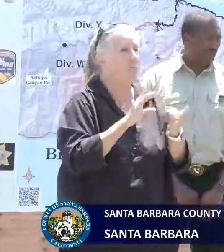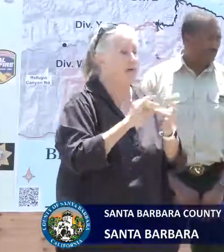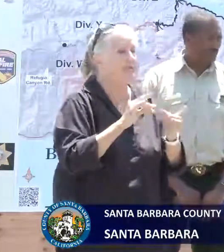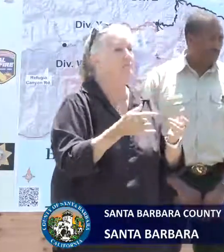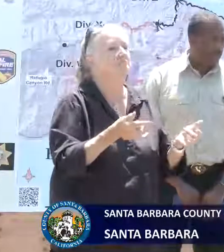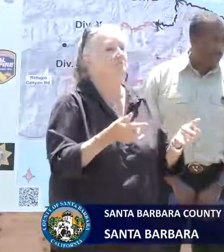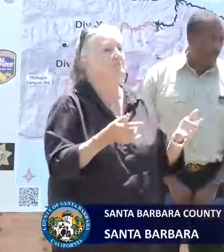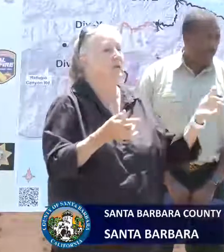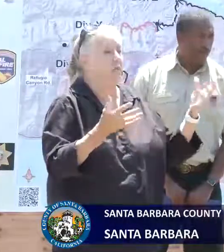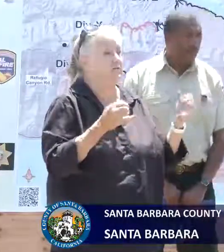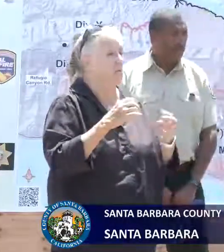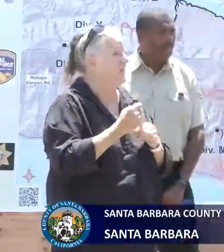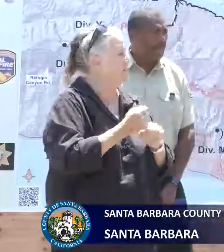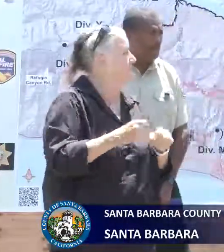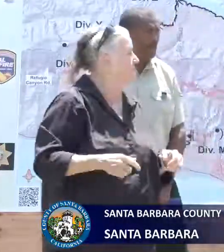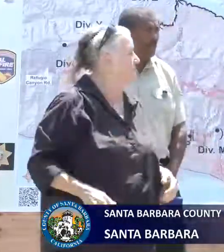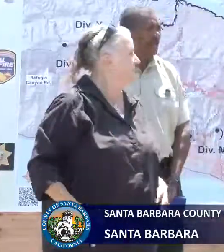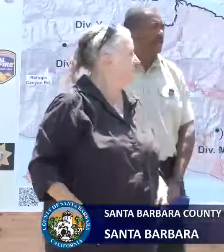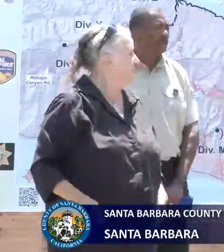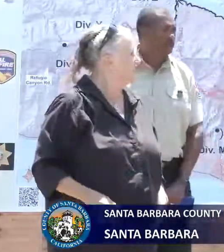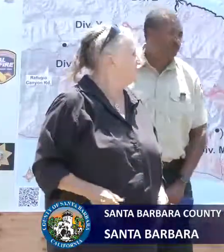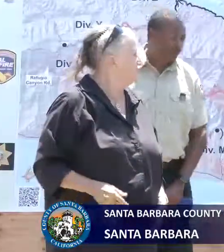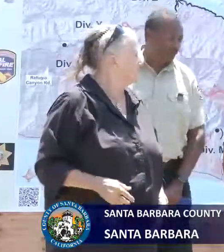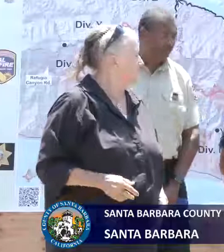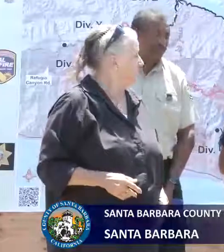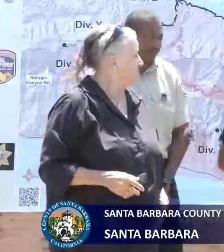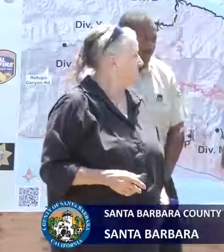back over to Mike.